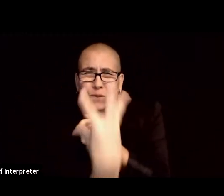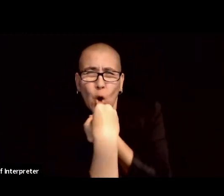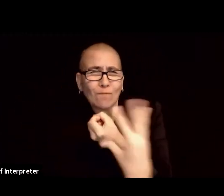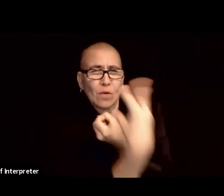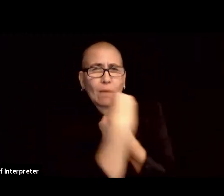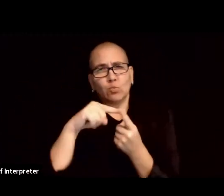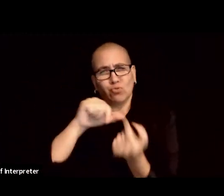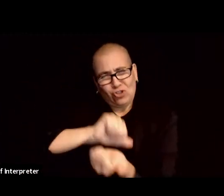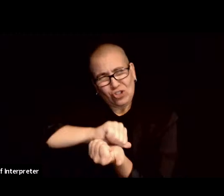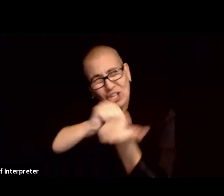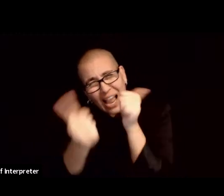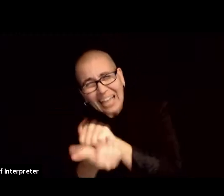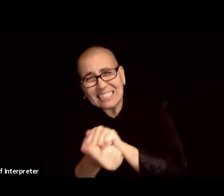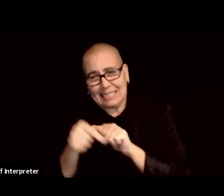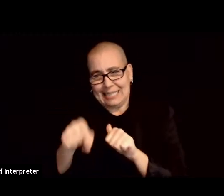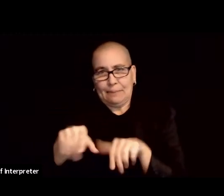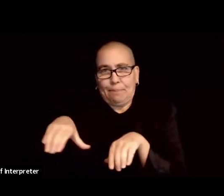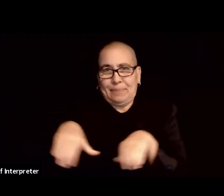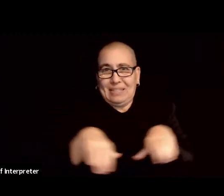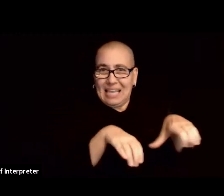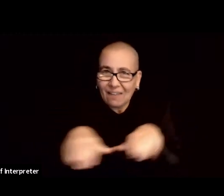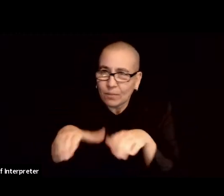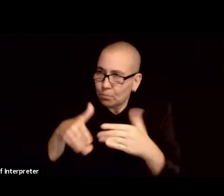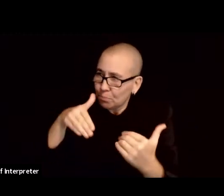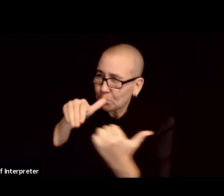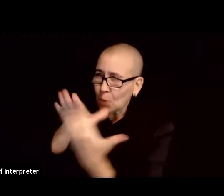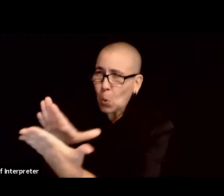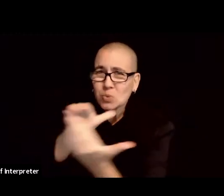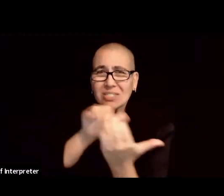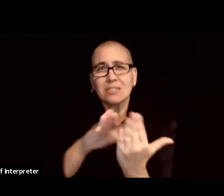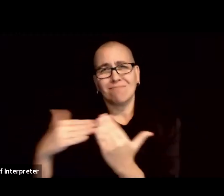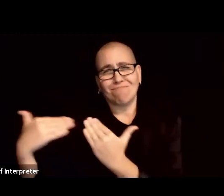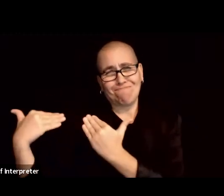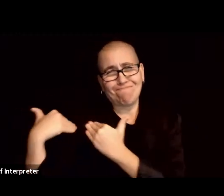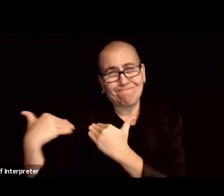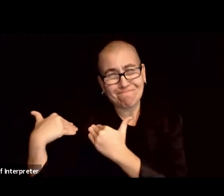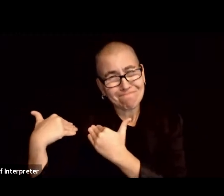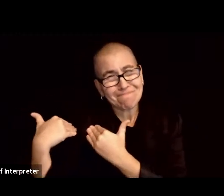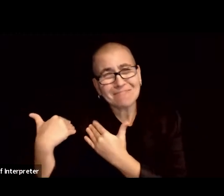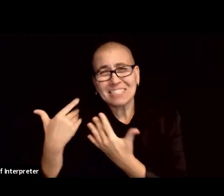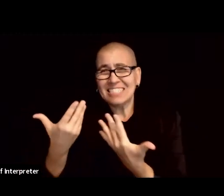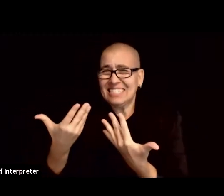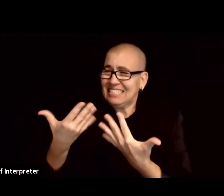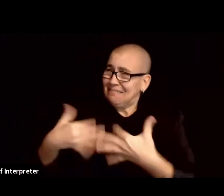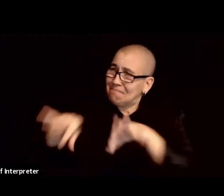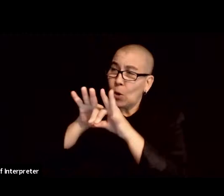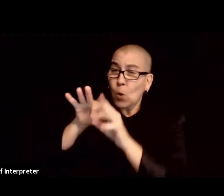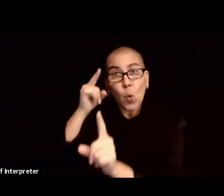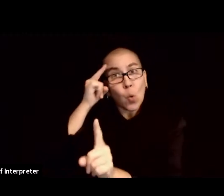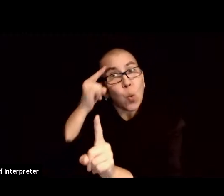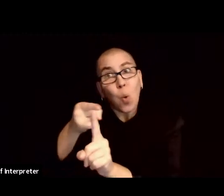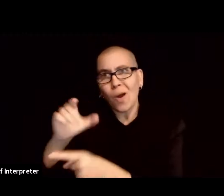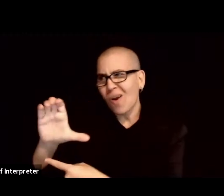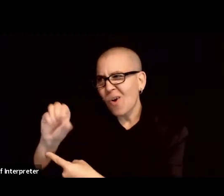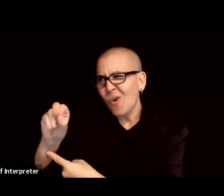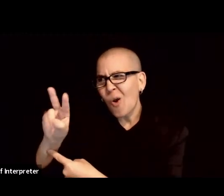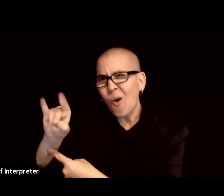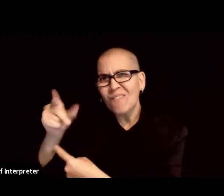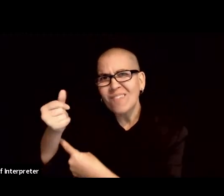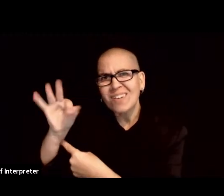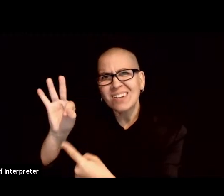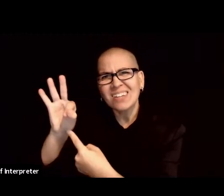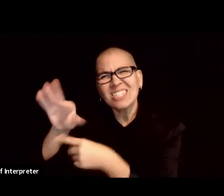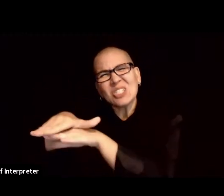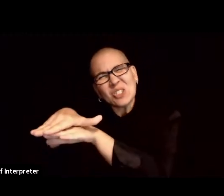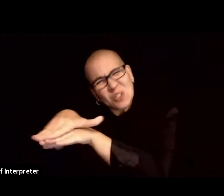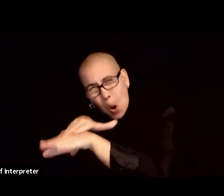alarming speed at which the disease is now spreading among our family, our neighbors, our friends, and all Minnesotans in every